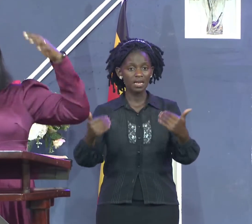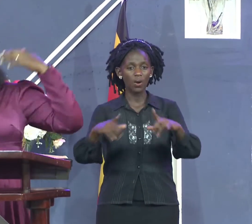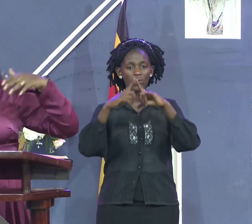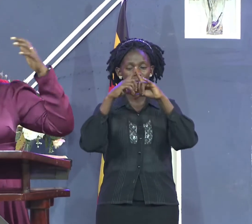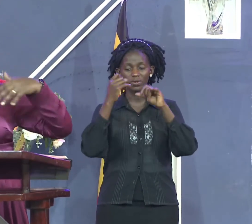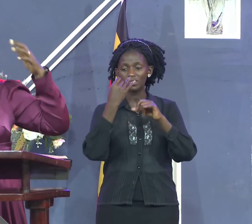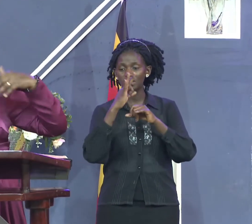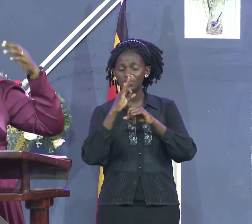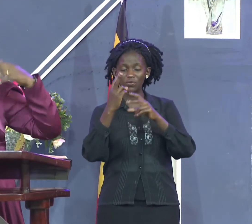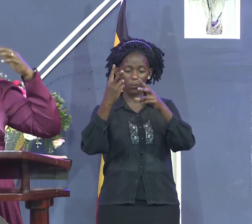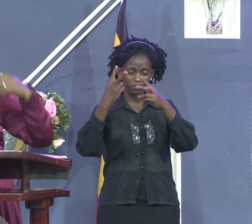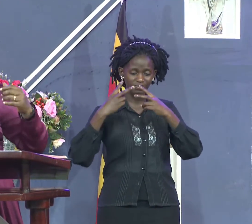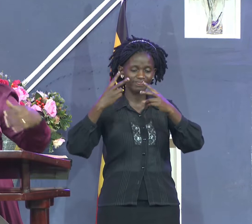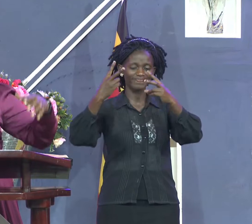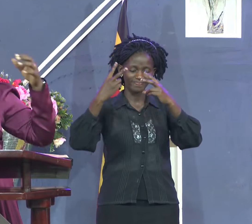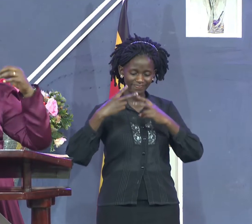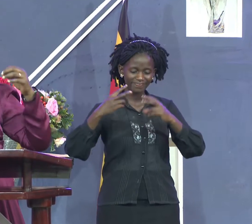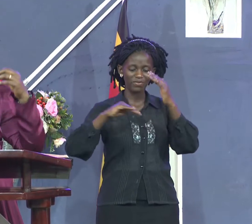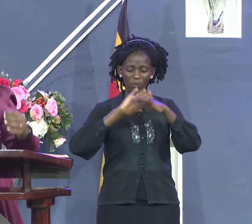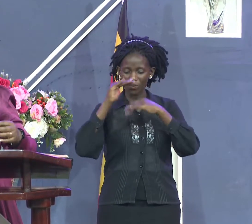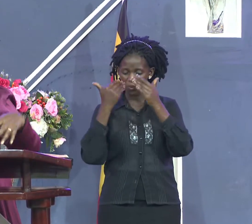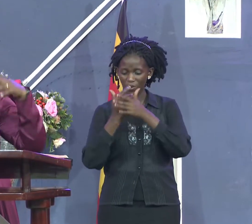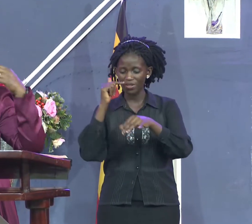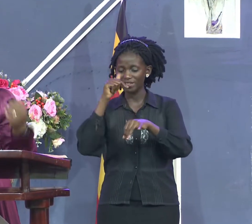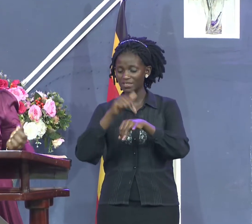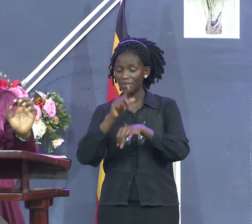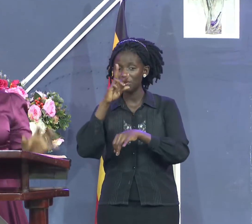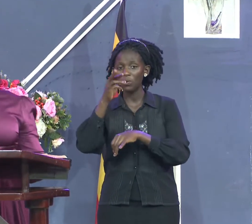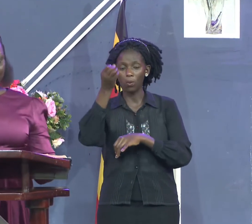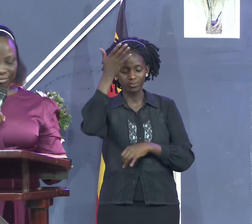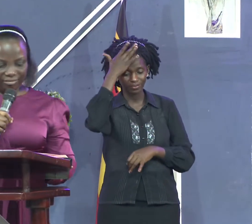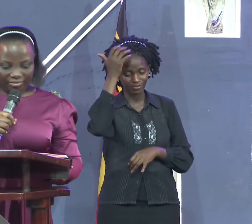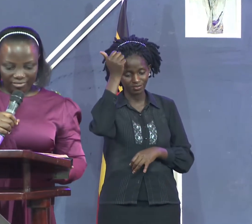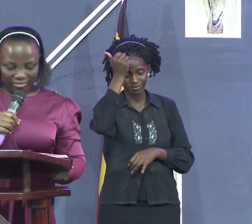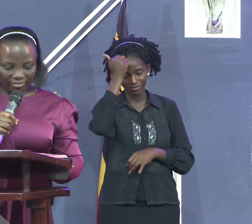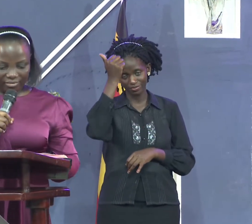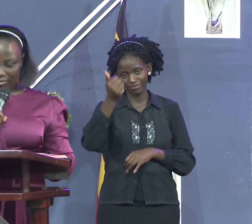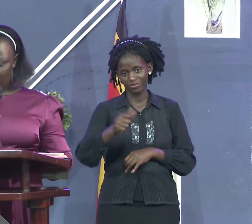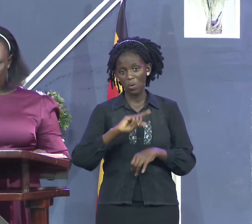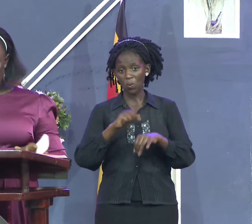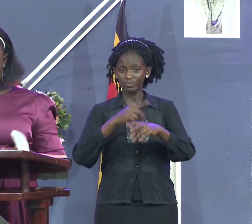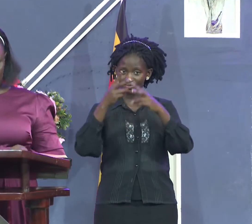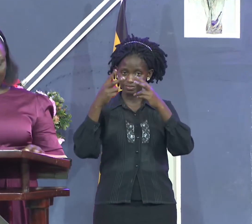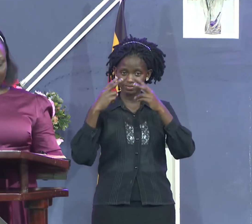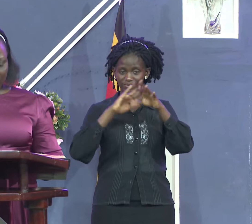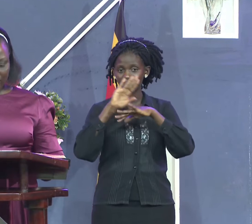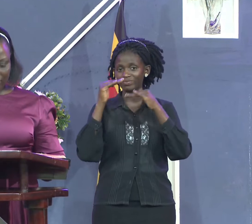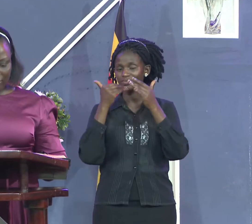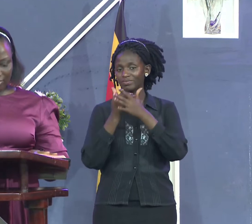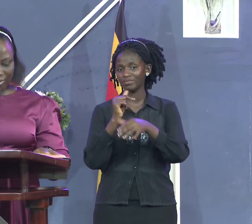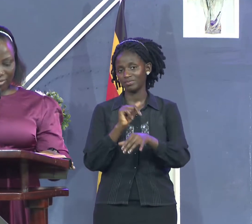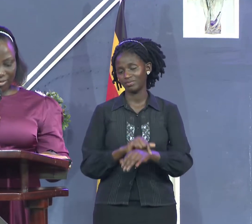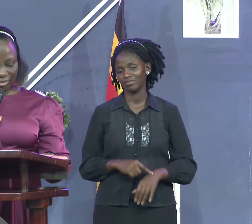bino bw'onoobiwulira ennyo ojja kuvaamu obikwate. Implying when you hearken to these words